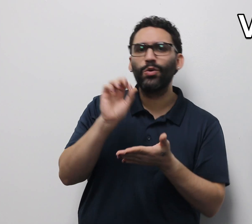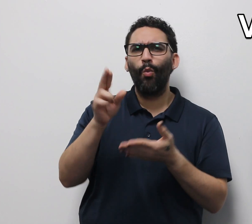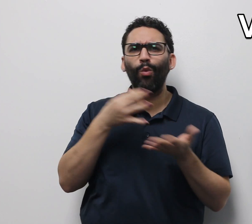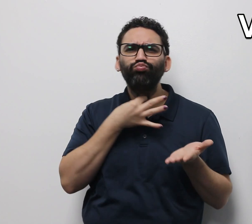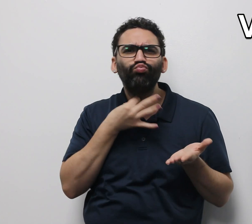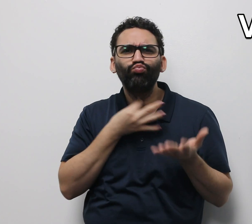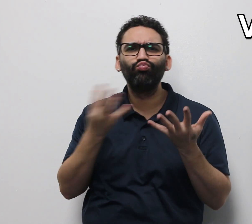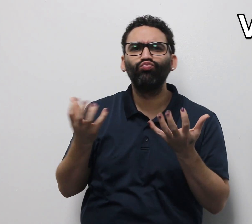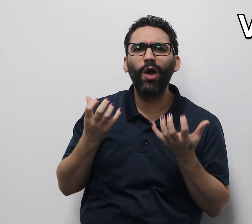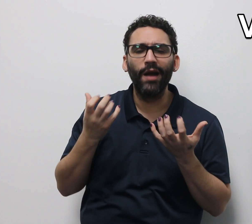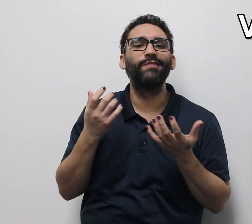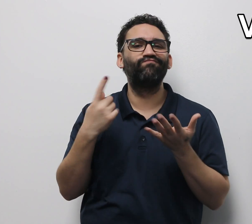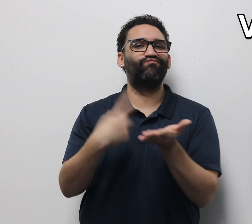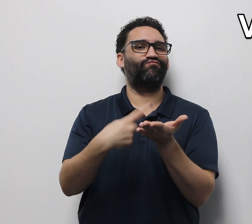vitamins.